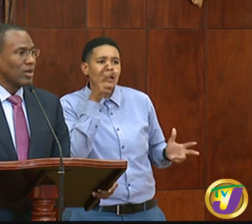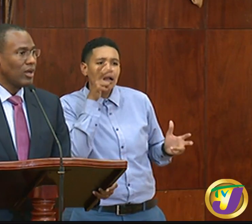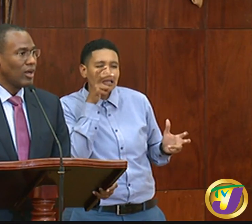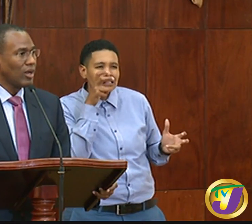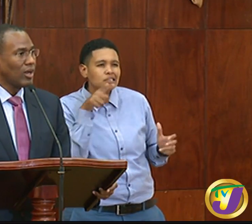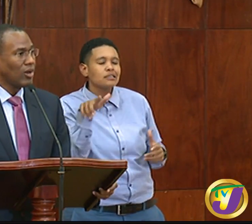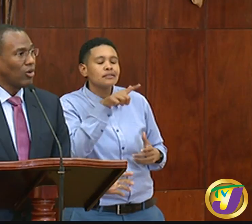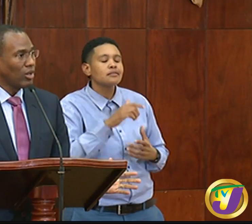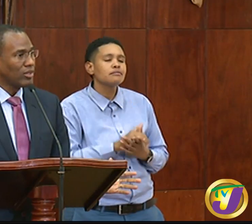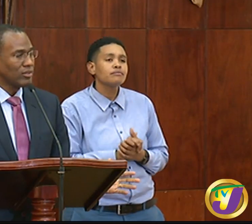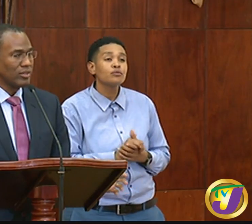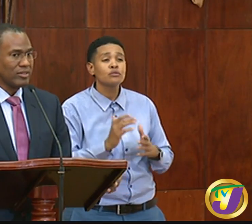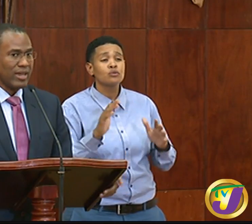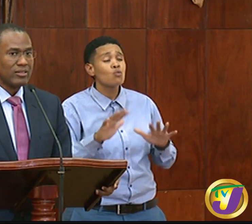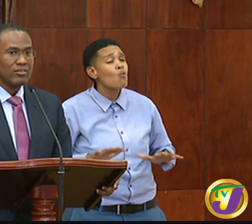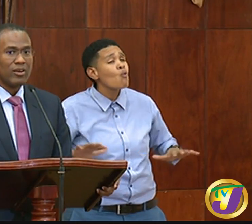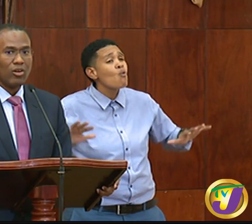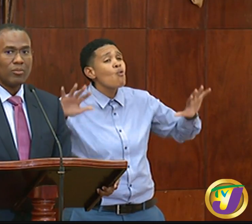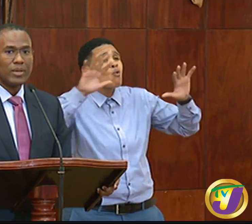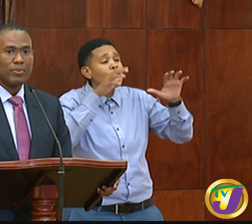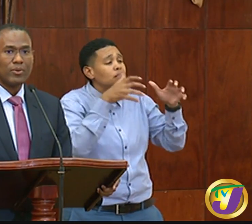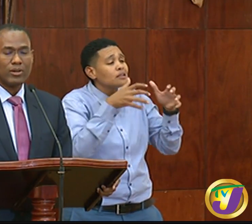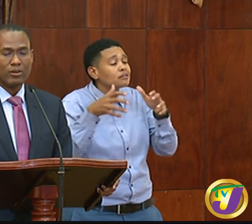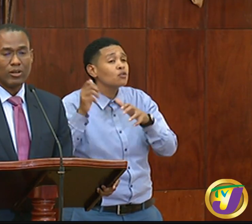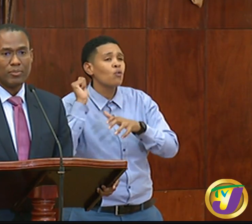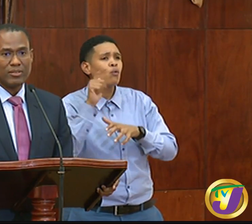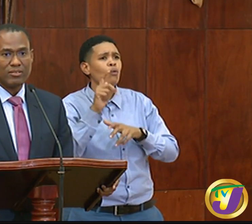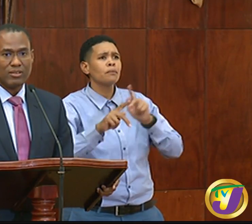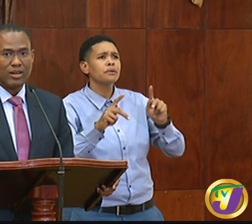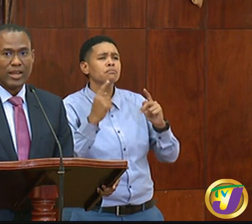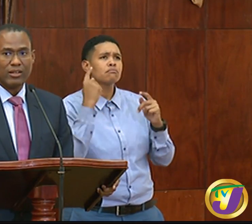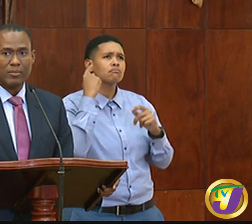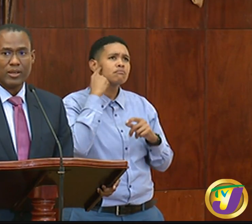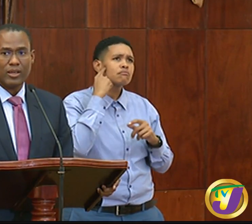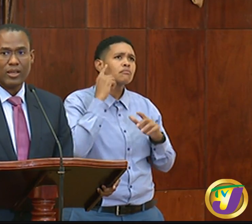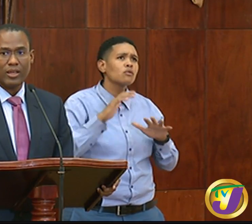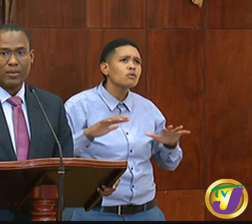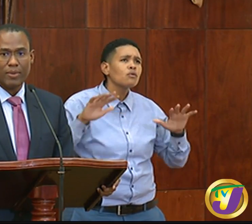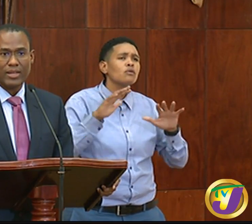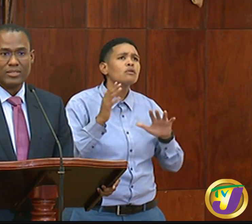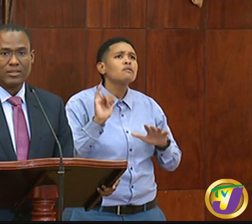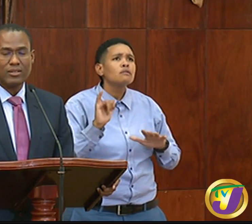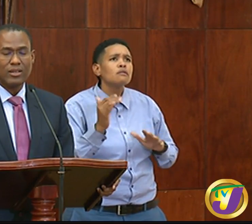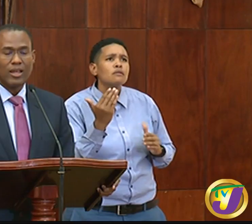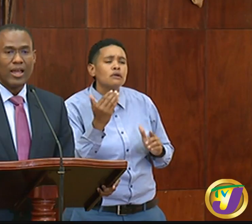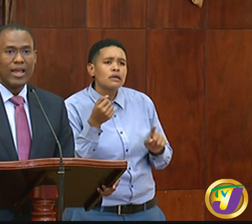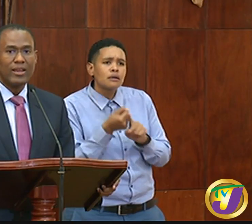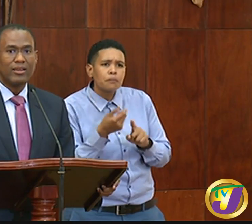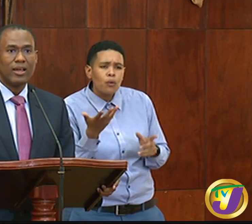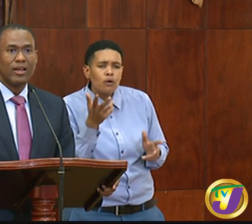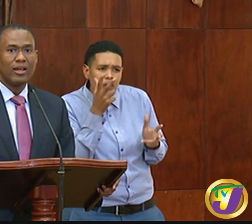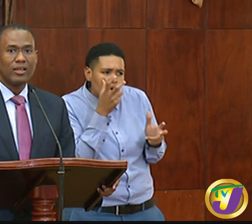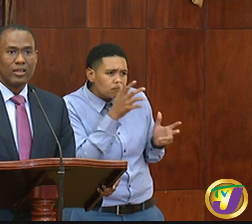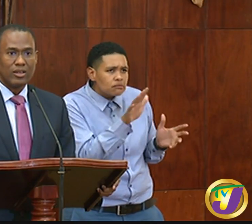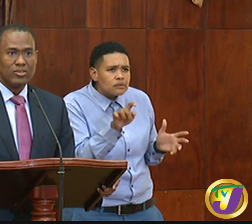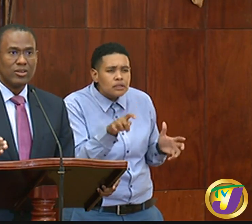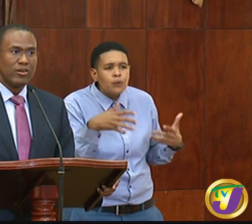to all sectors and all people all businesses that are likely to be impacted,